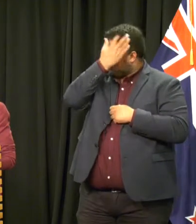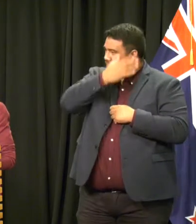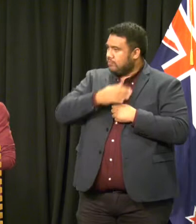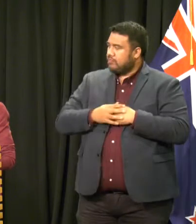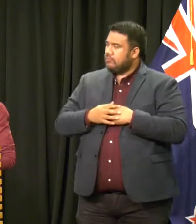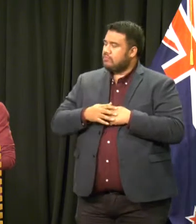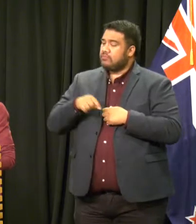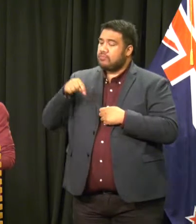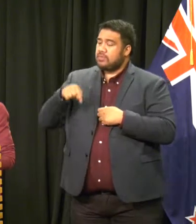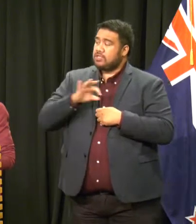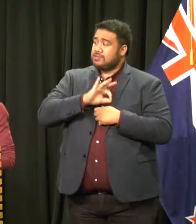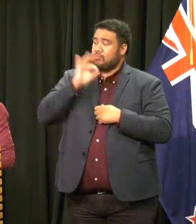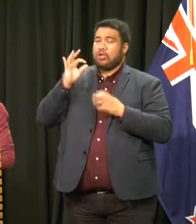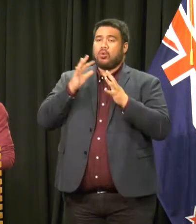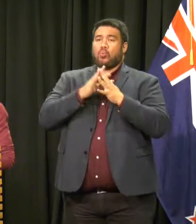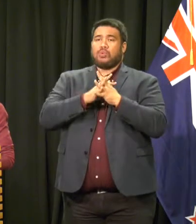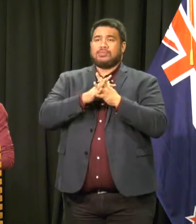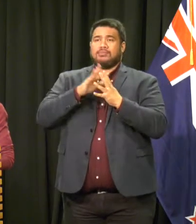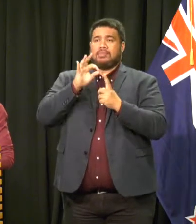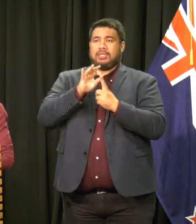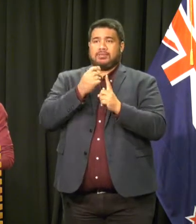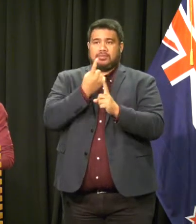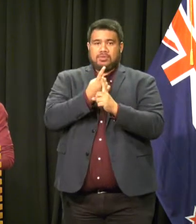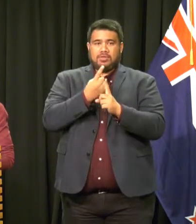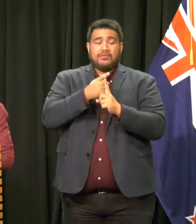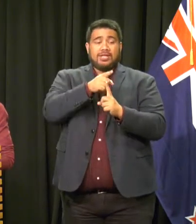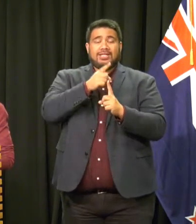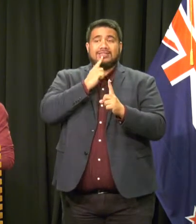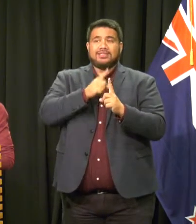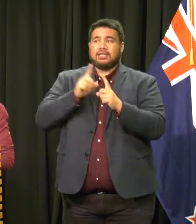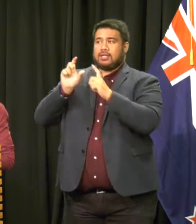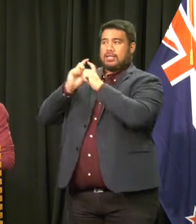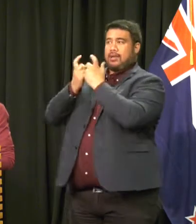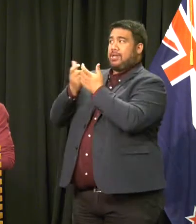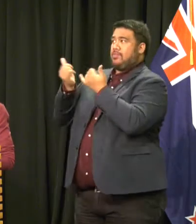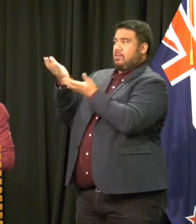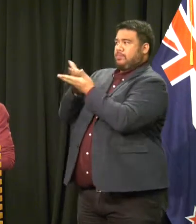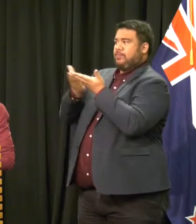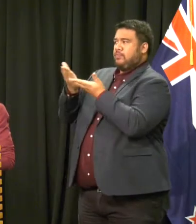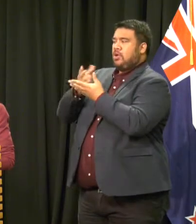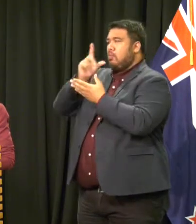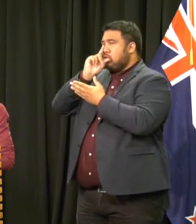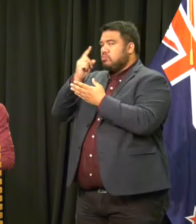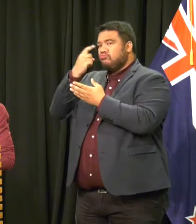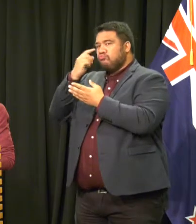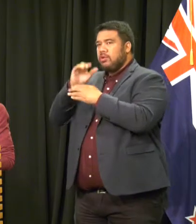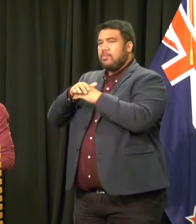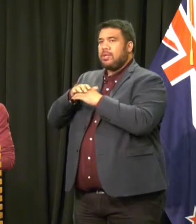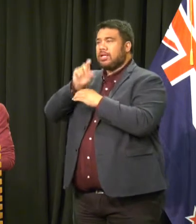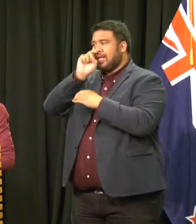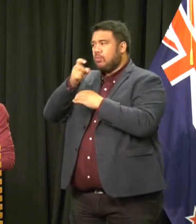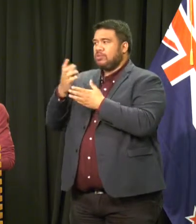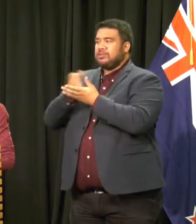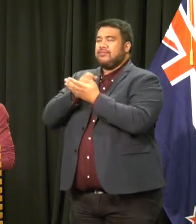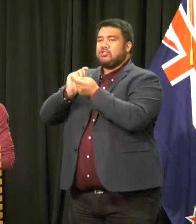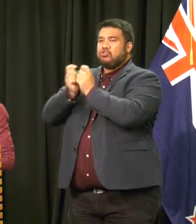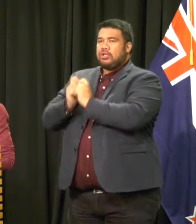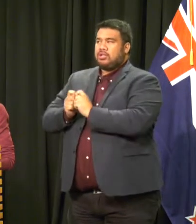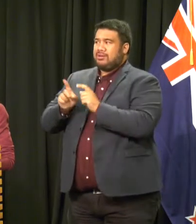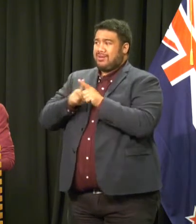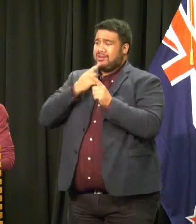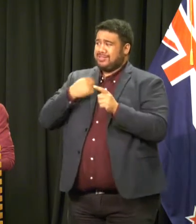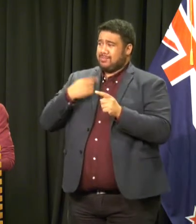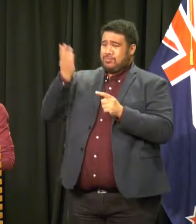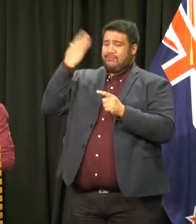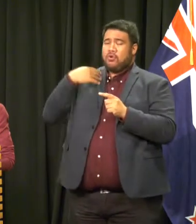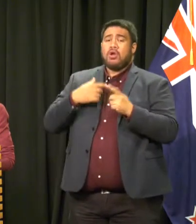This morning, Winston Peters said that Cabinet was considering changes to Kiwisaver so that, as I said before, employers